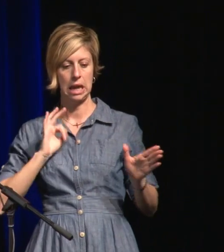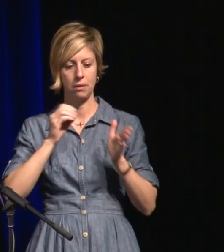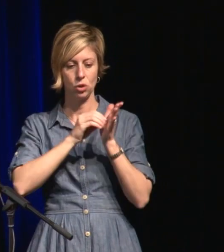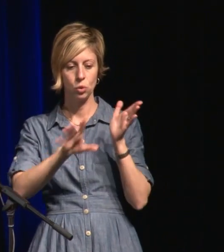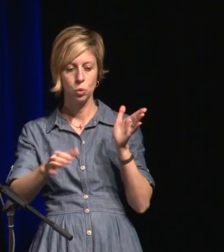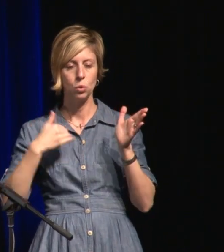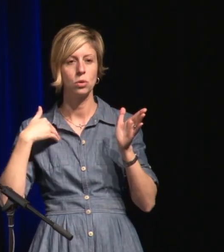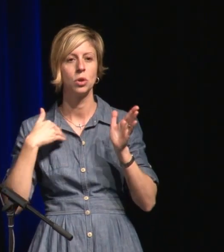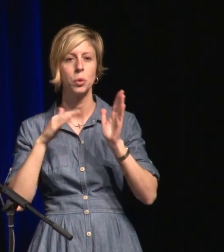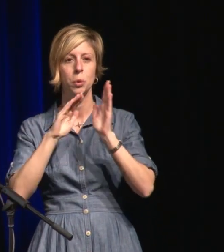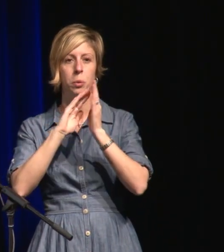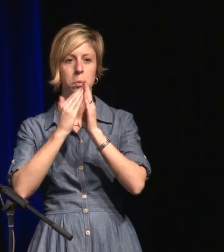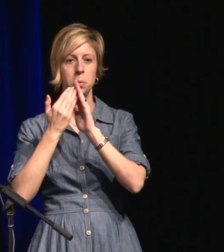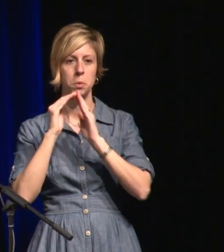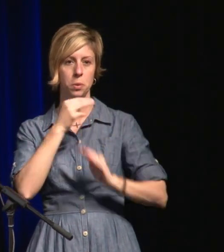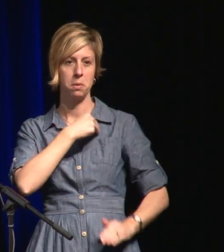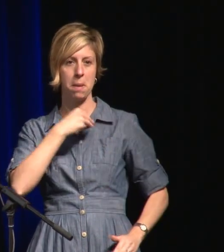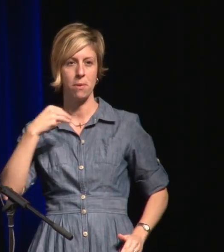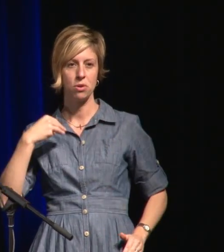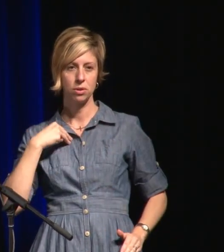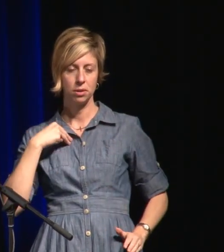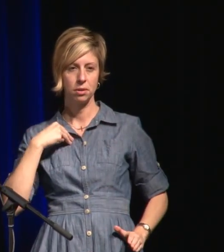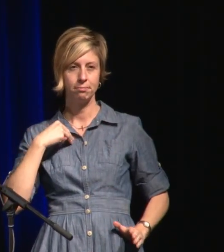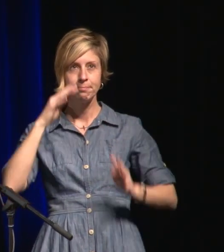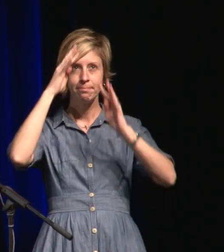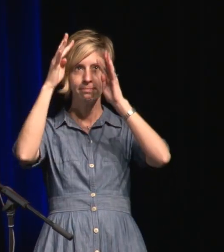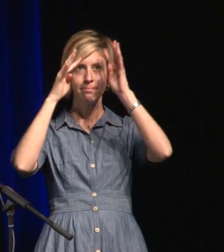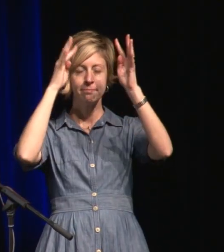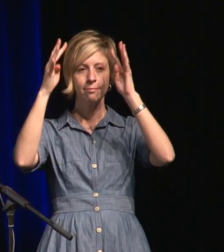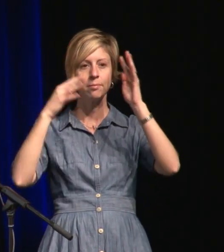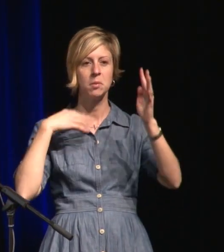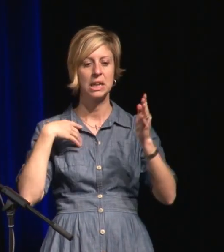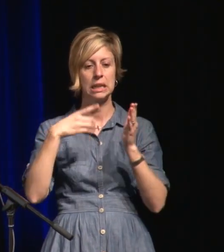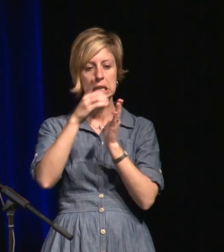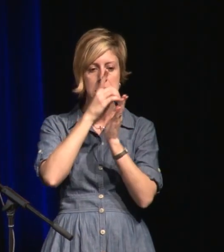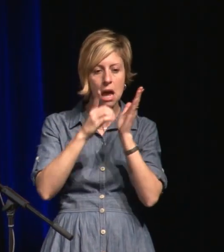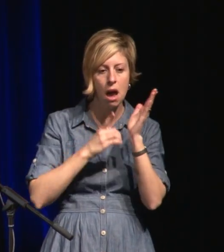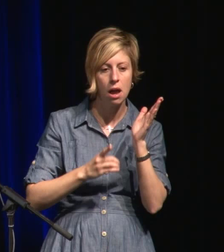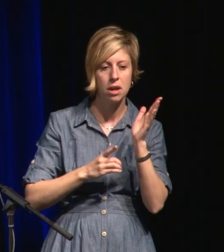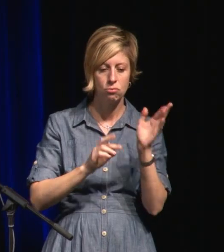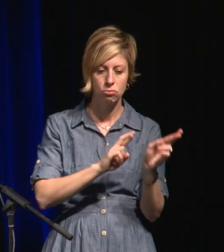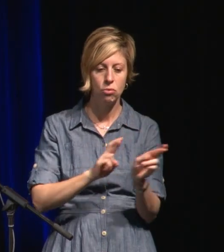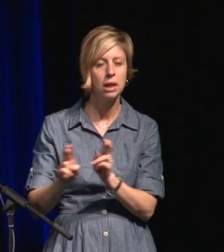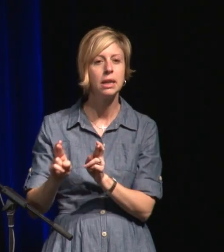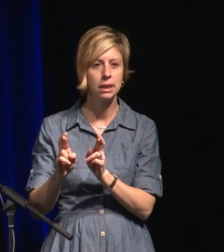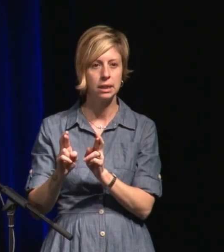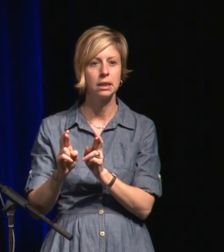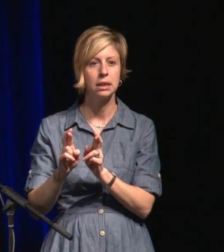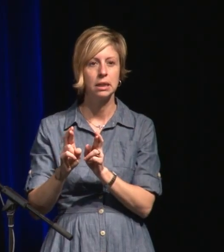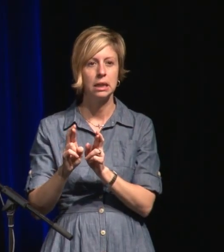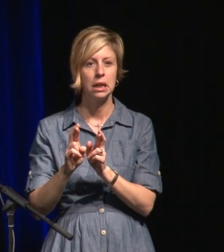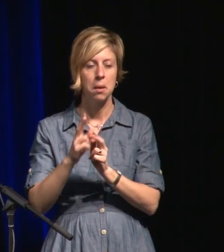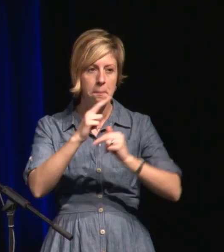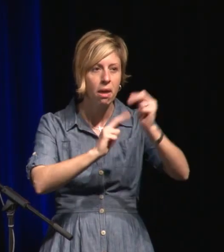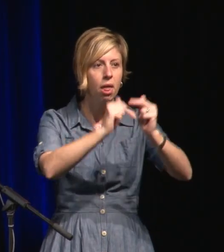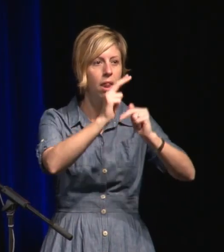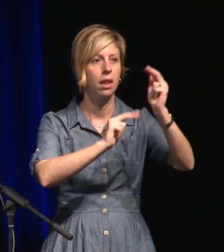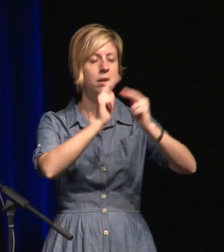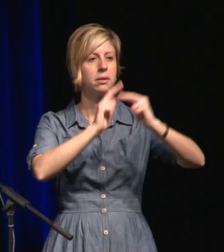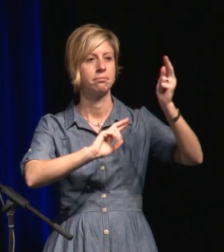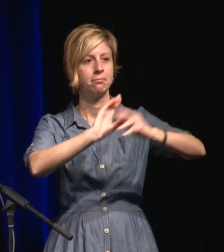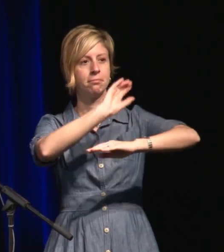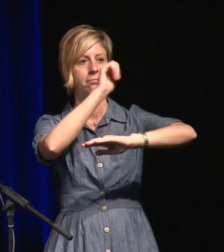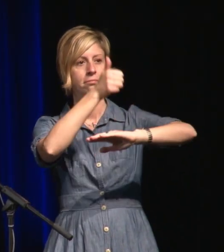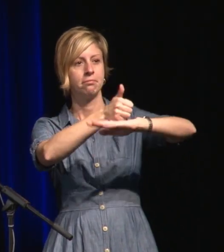and community members, a design was built, put together, and installed of a stainless